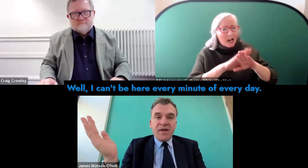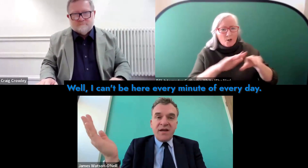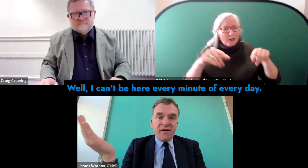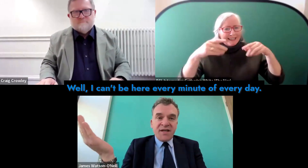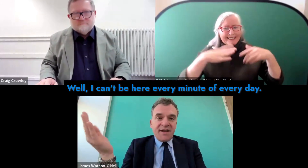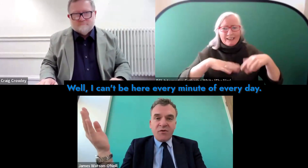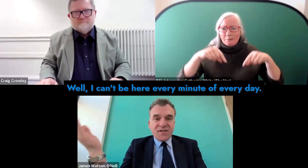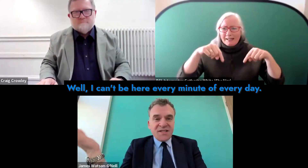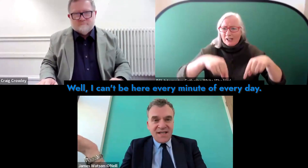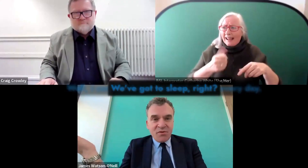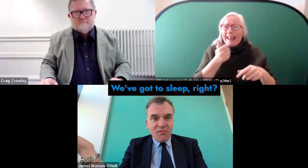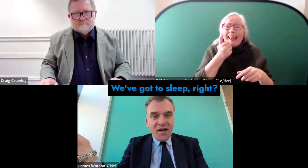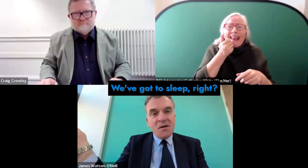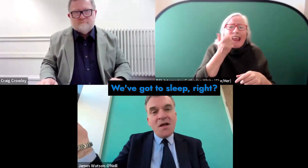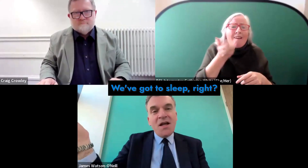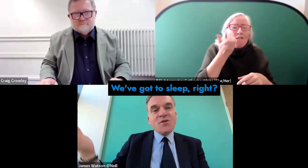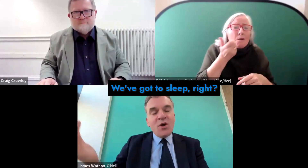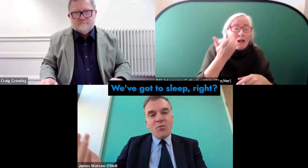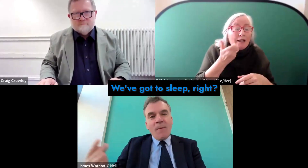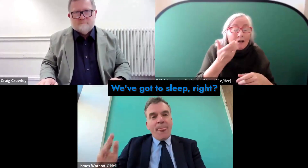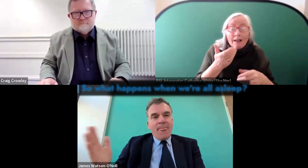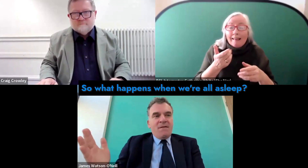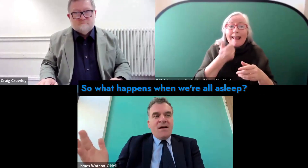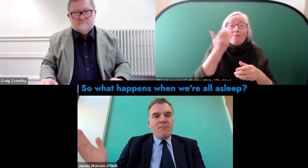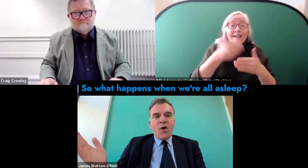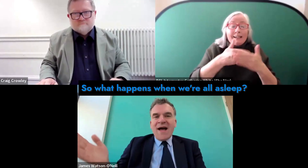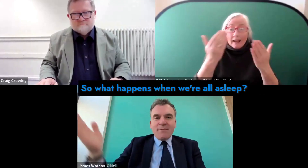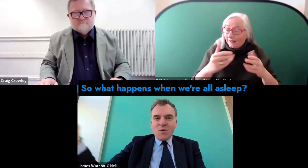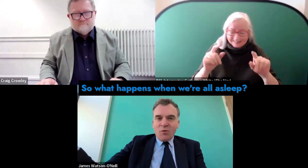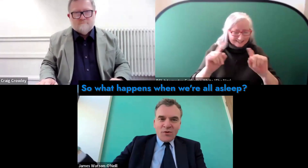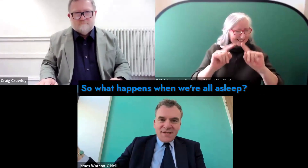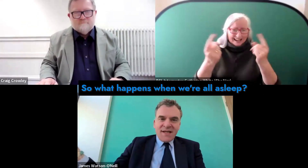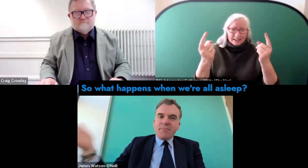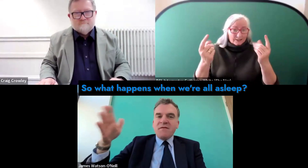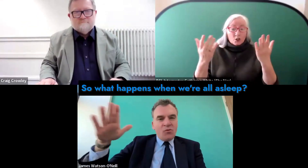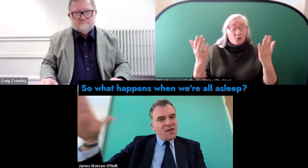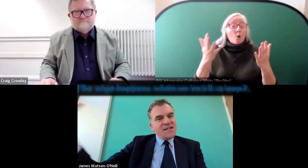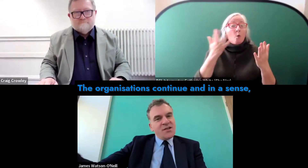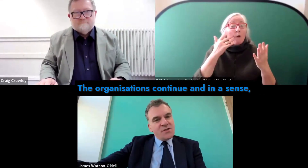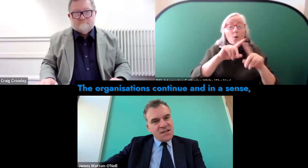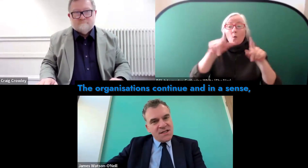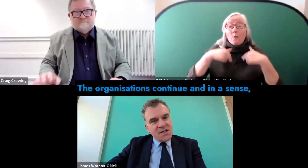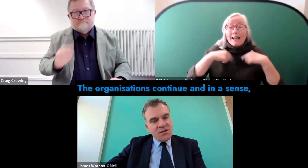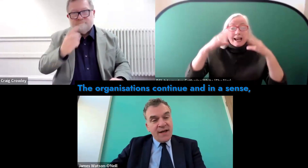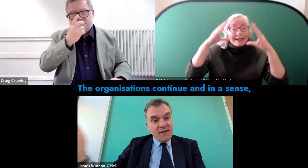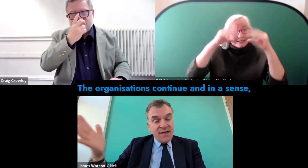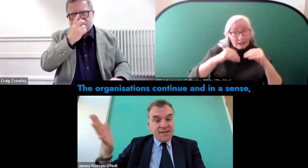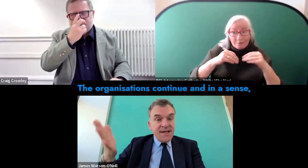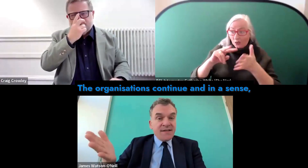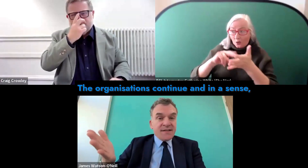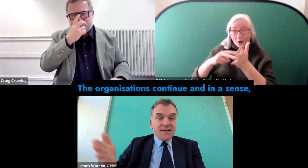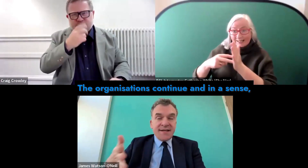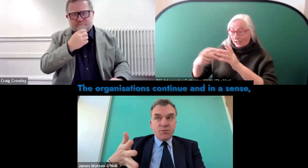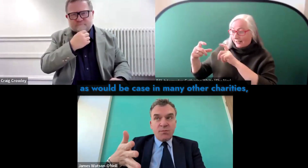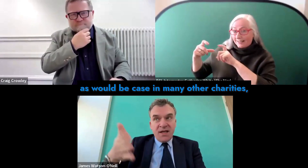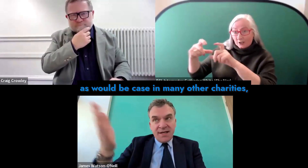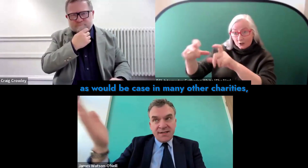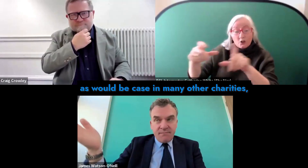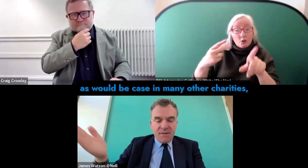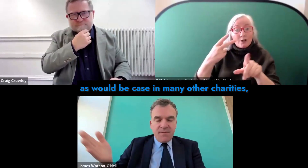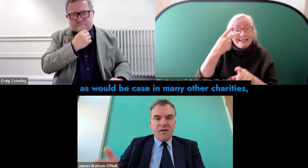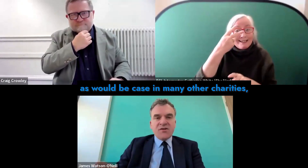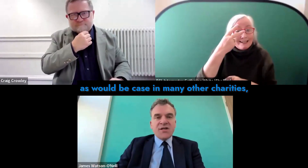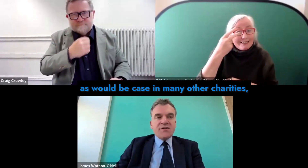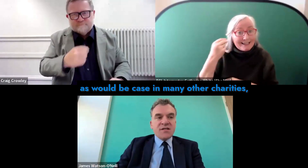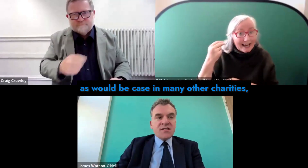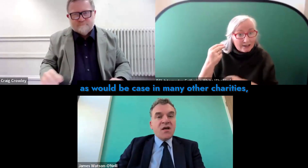minute. Well, I can't be here every minute of every day. We've got to sleep, right? So what happens when we're all asleep? The organisations continue. And in a sense, as would be